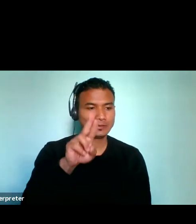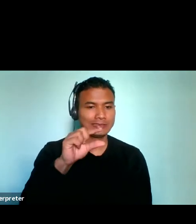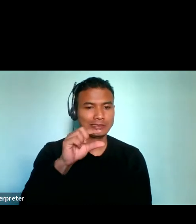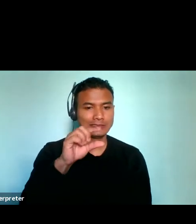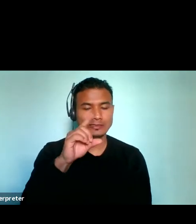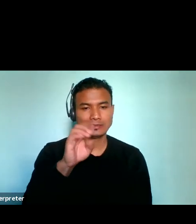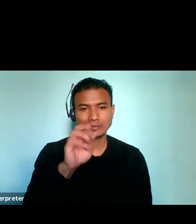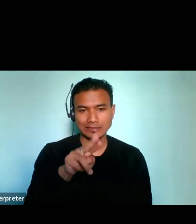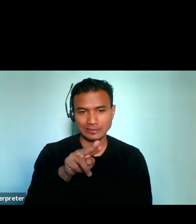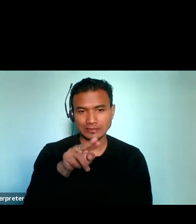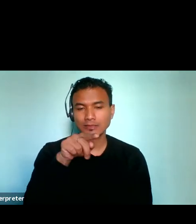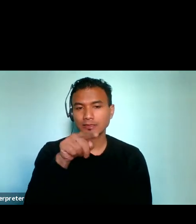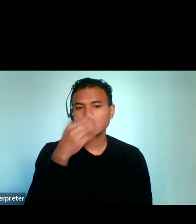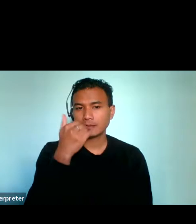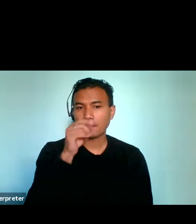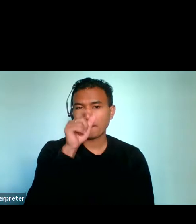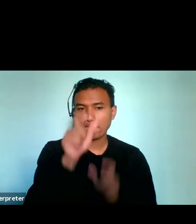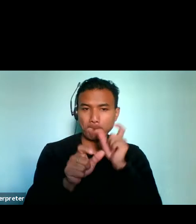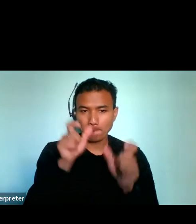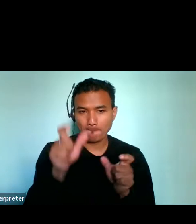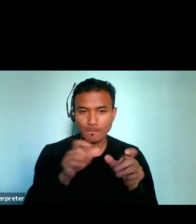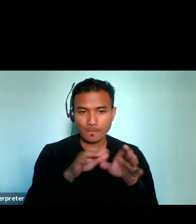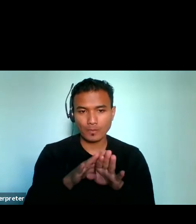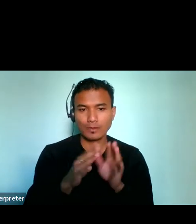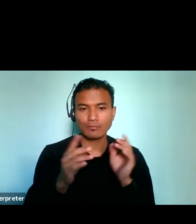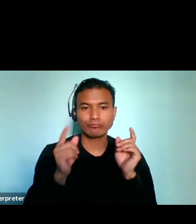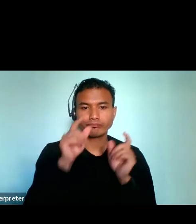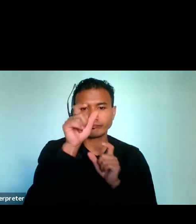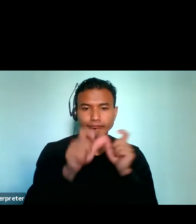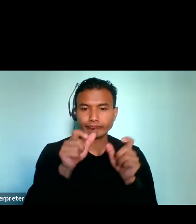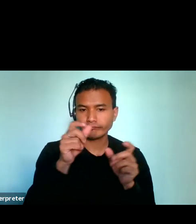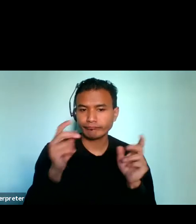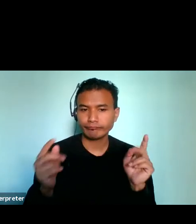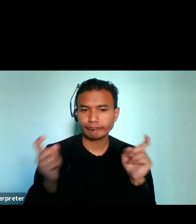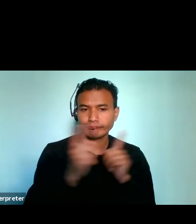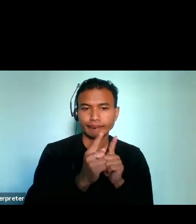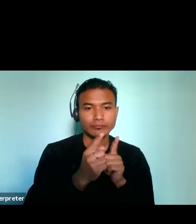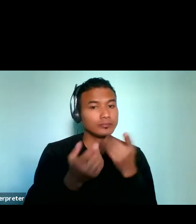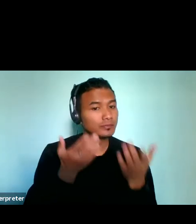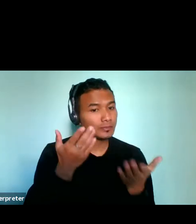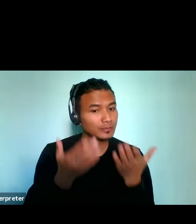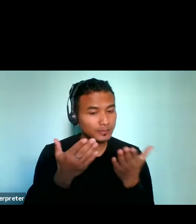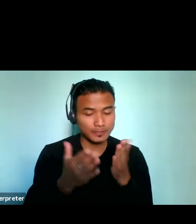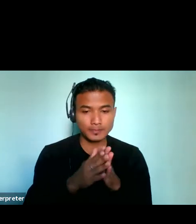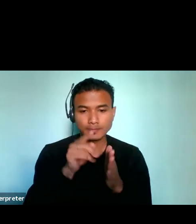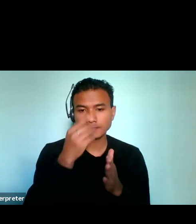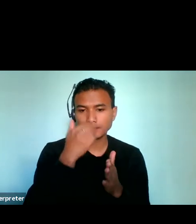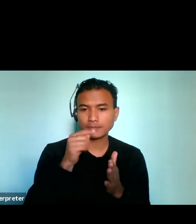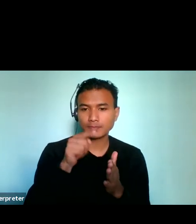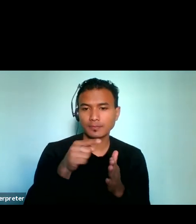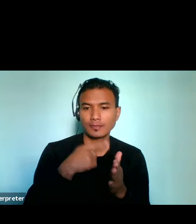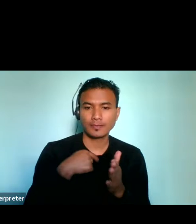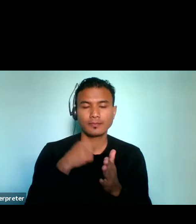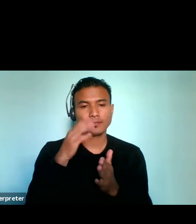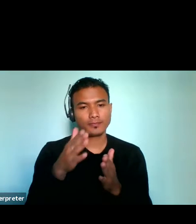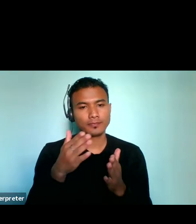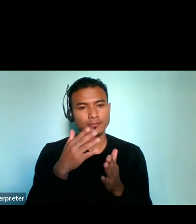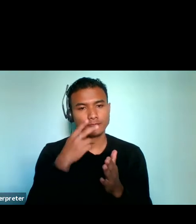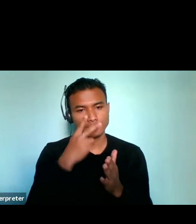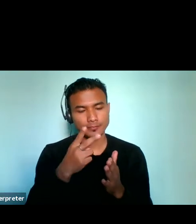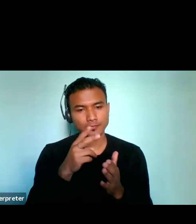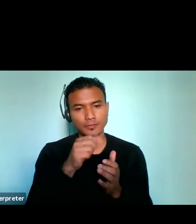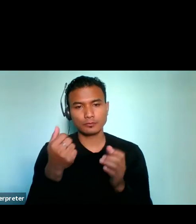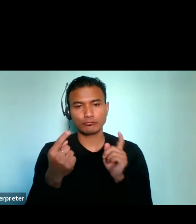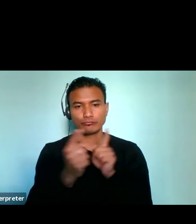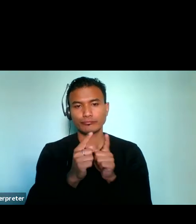interacting online. We're people, we need personal contact. And so it's been great to see each other so often online, but we need to see each other face to